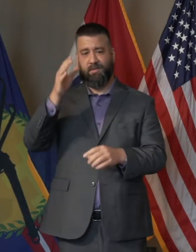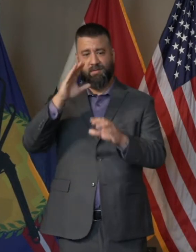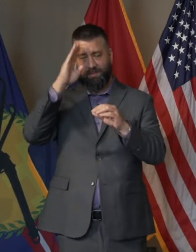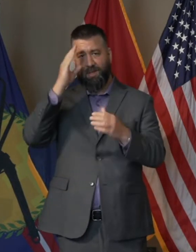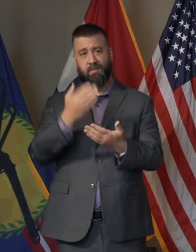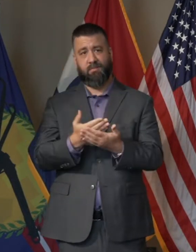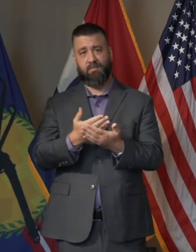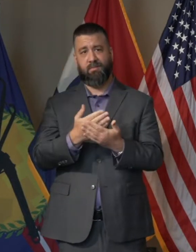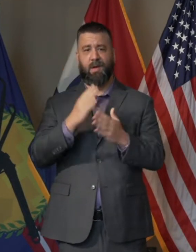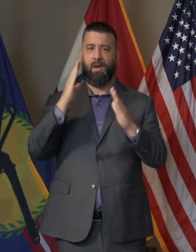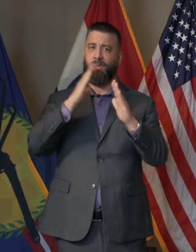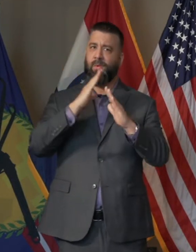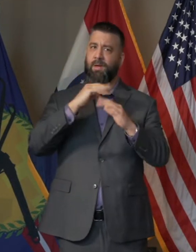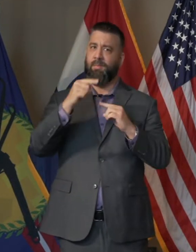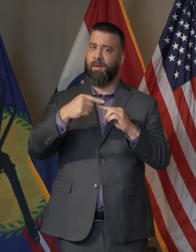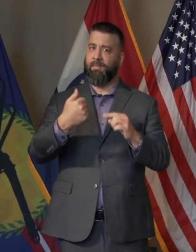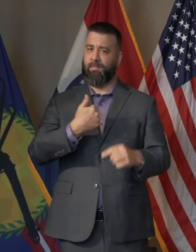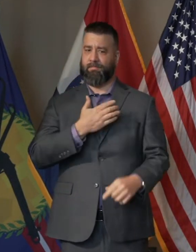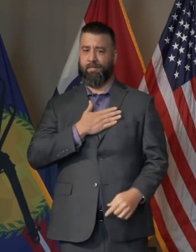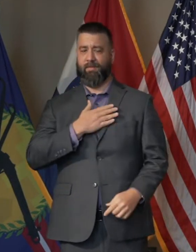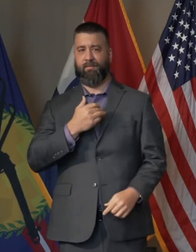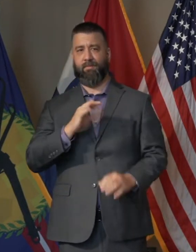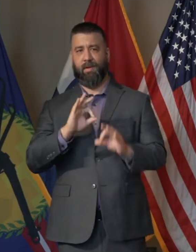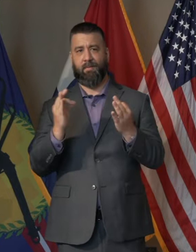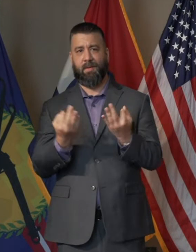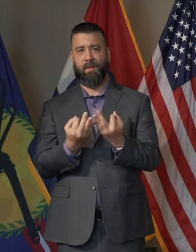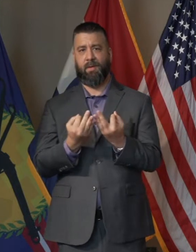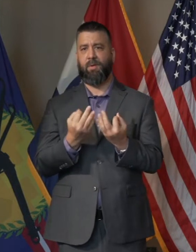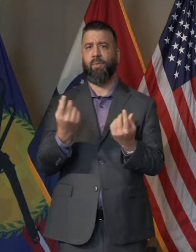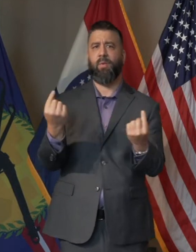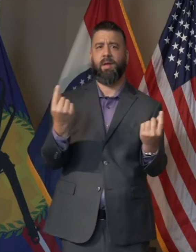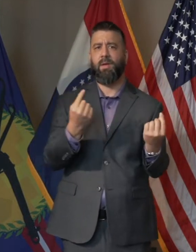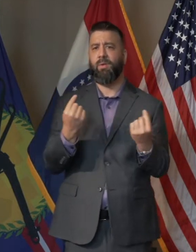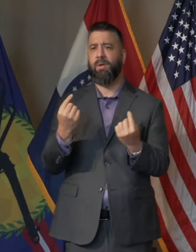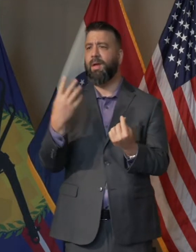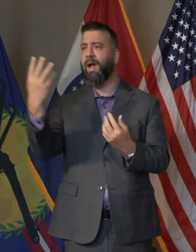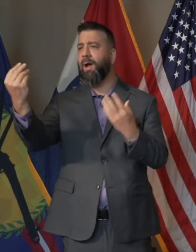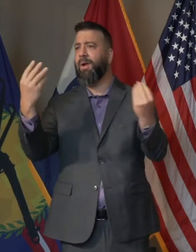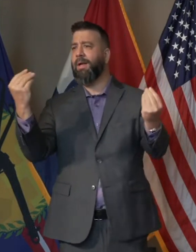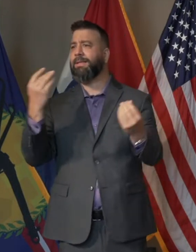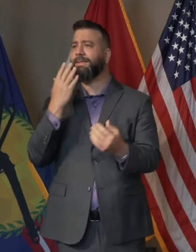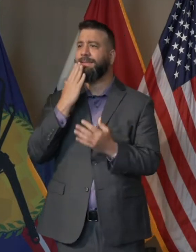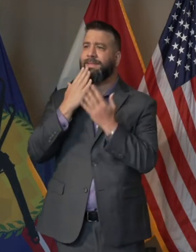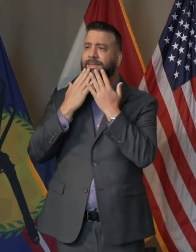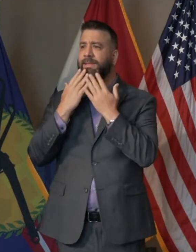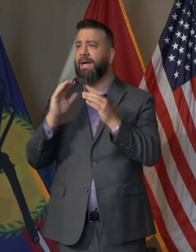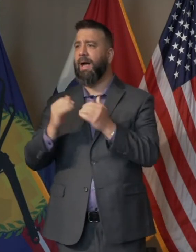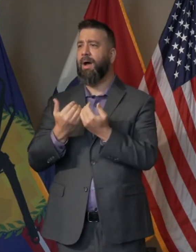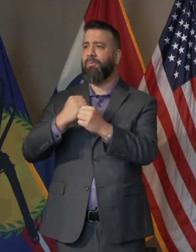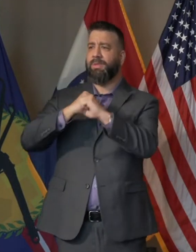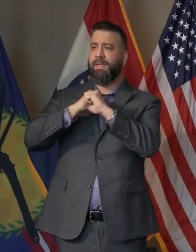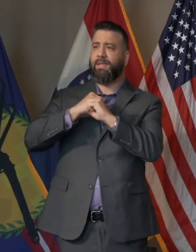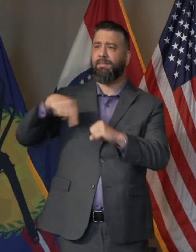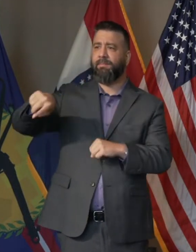I worry about my family. Where are they going? What are they doing? And what can I do to keep them safe?